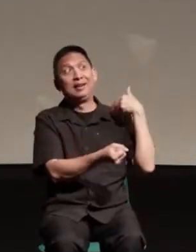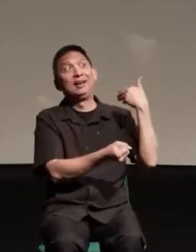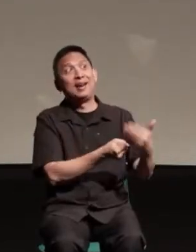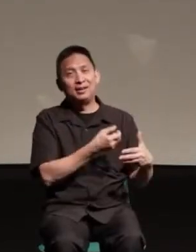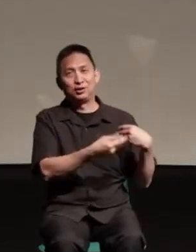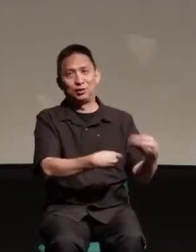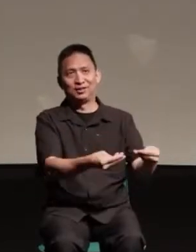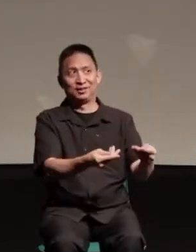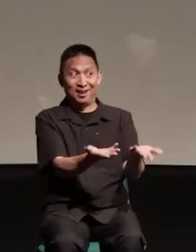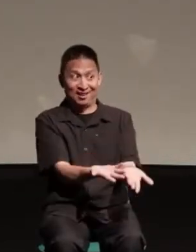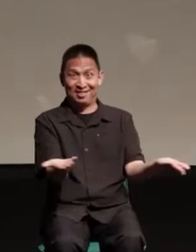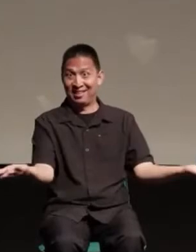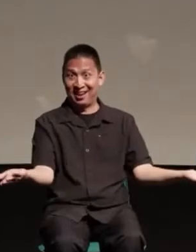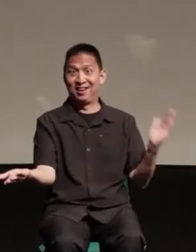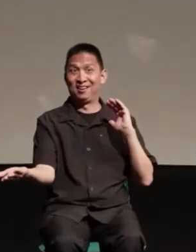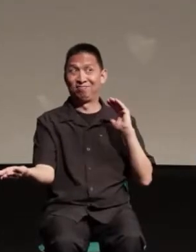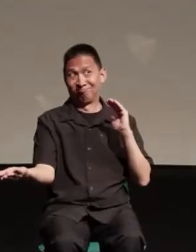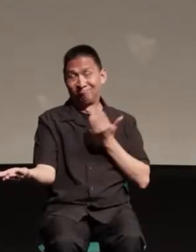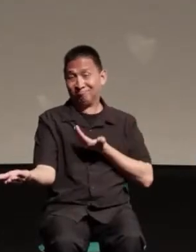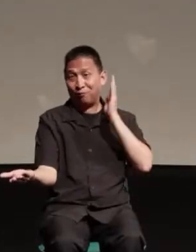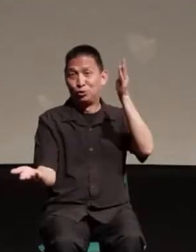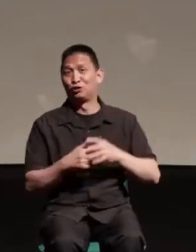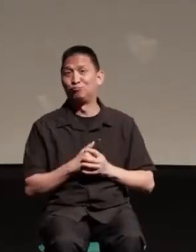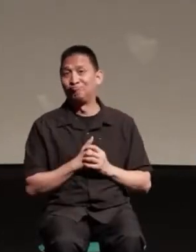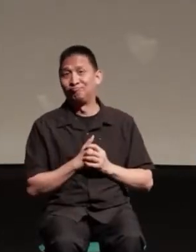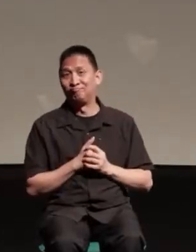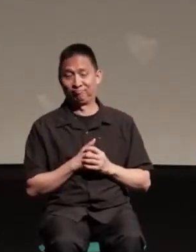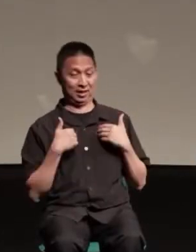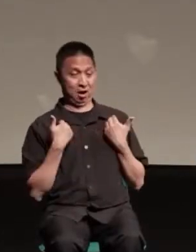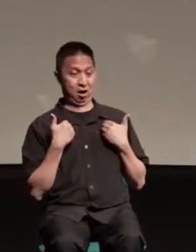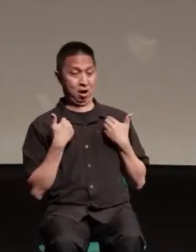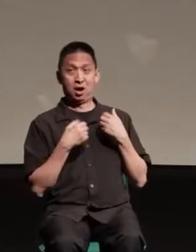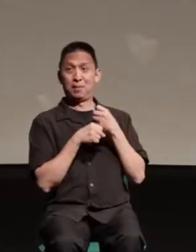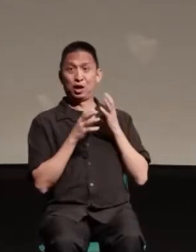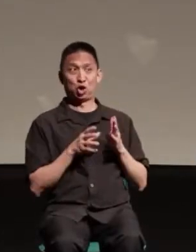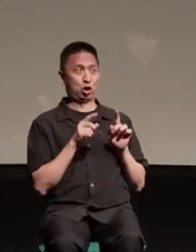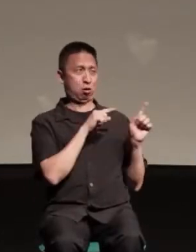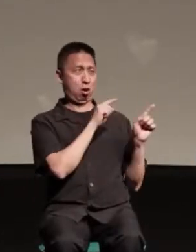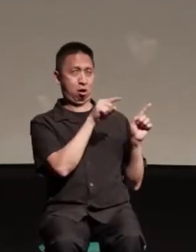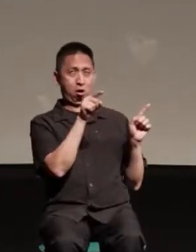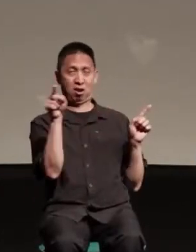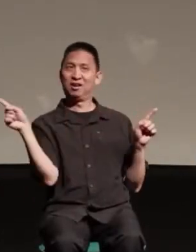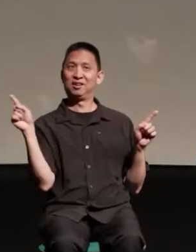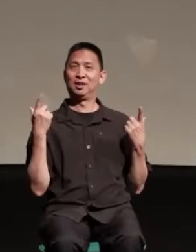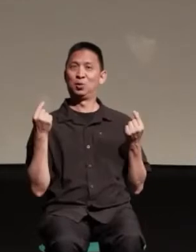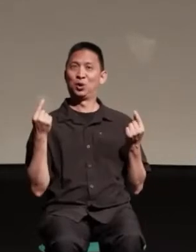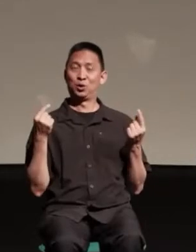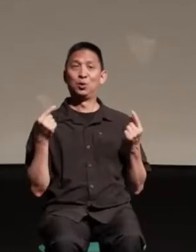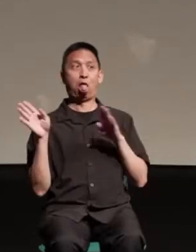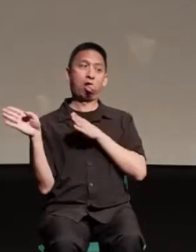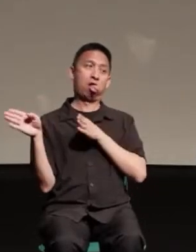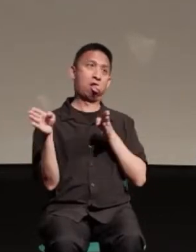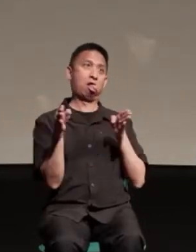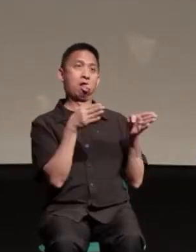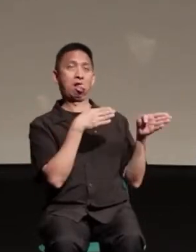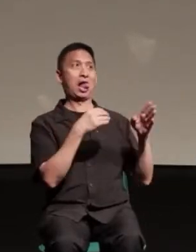that's the future. And young makers tend to go towards commercial media when they're